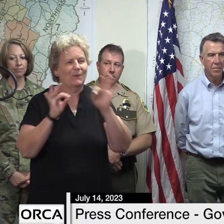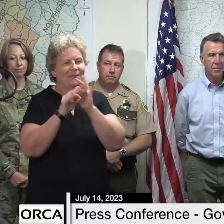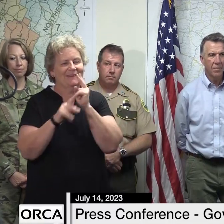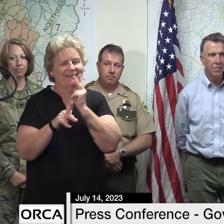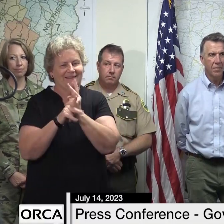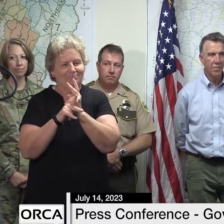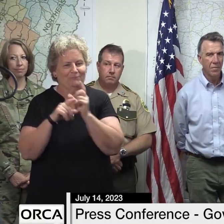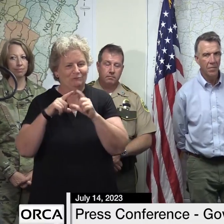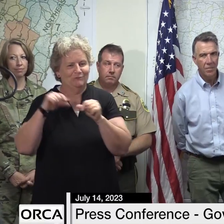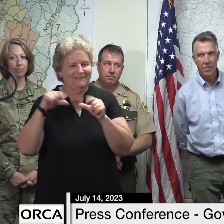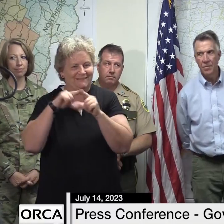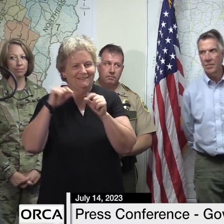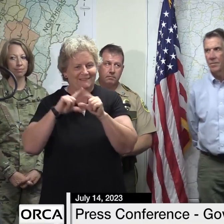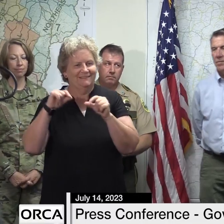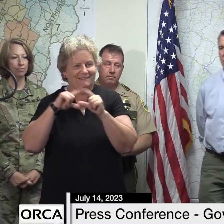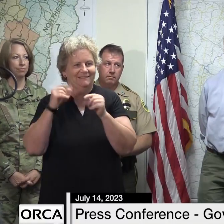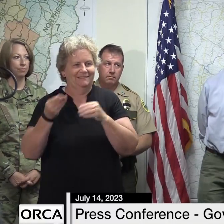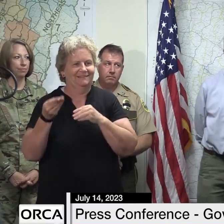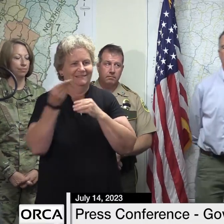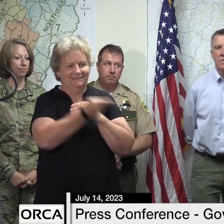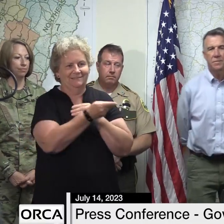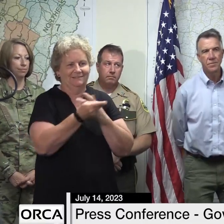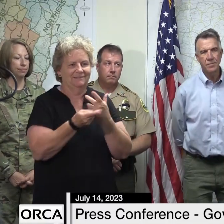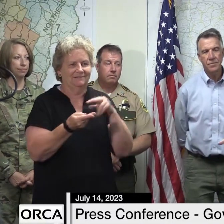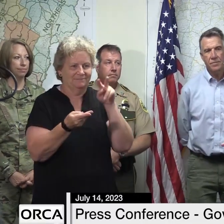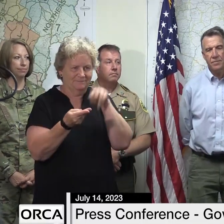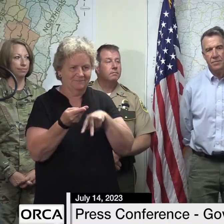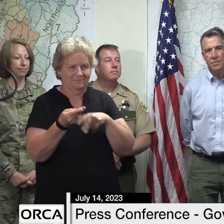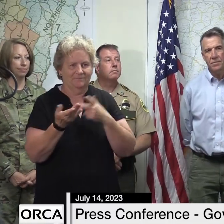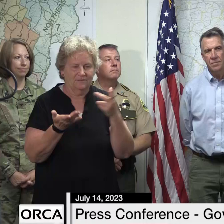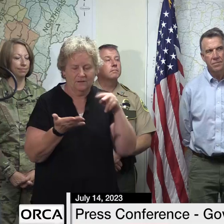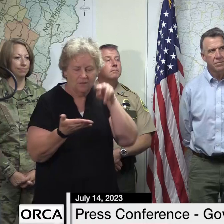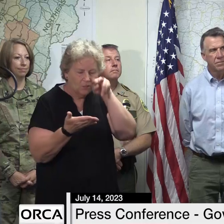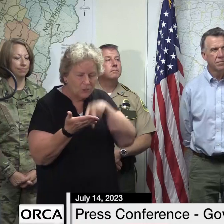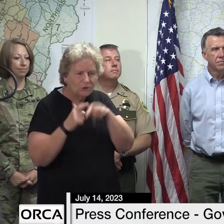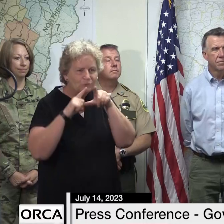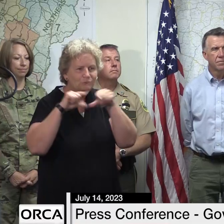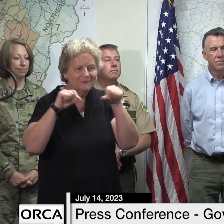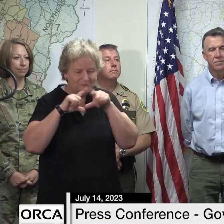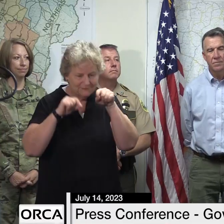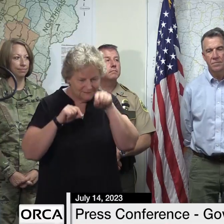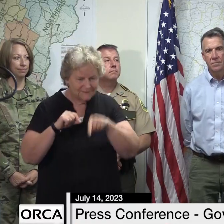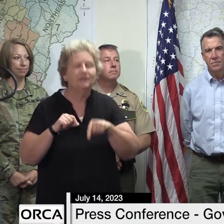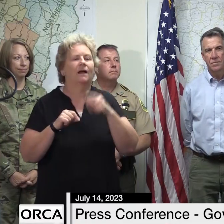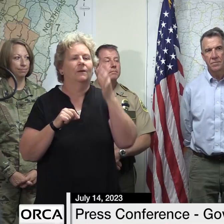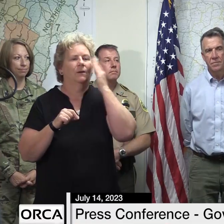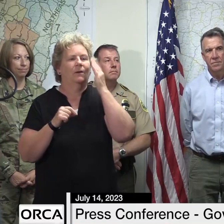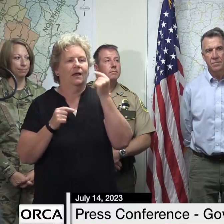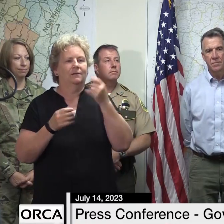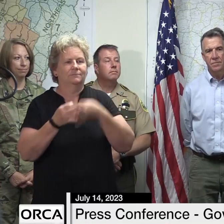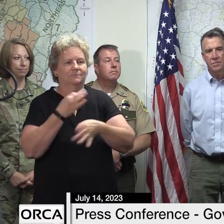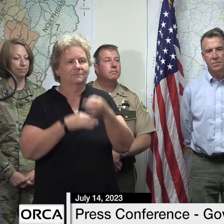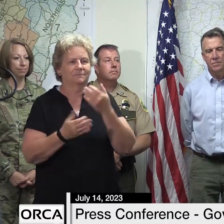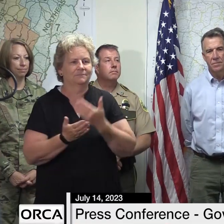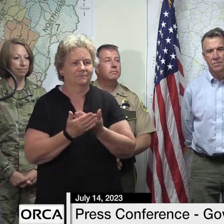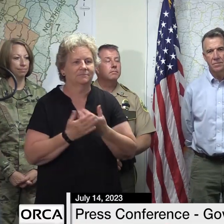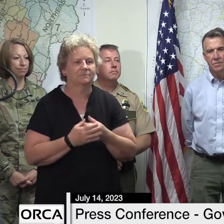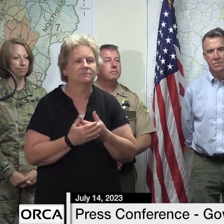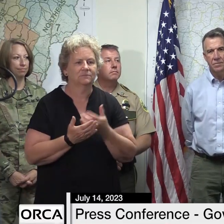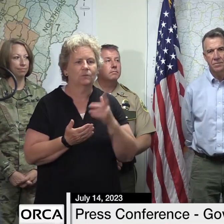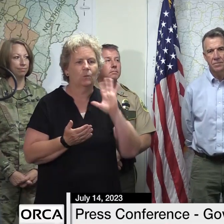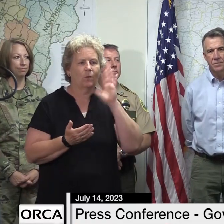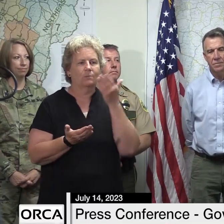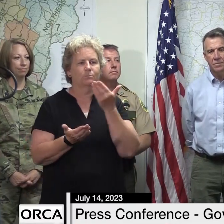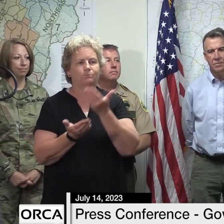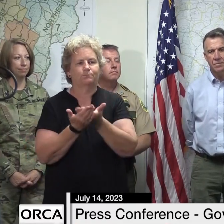on exactly what they're reported as losses, there may be requests for verification of it, but it'll